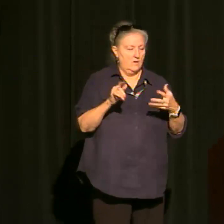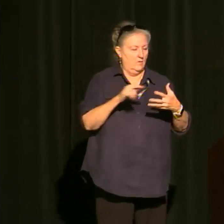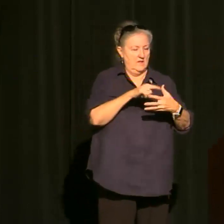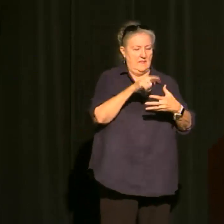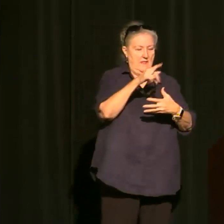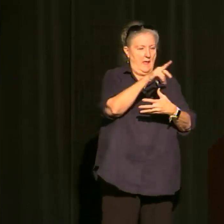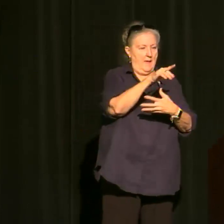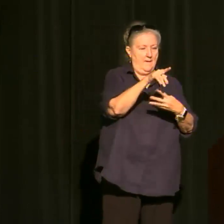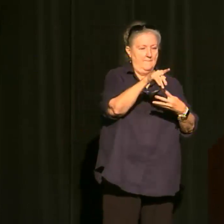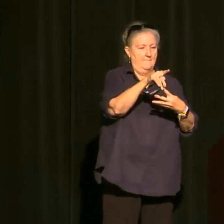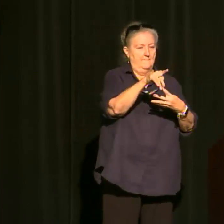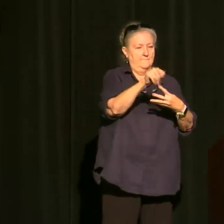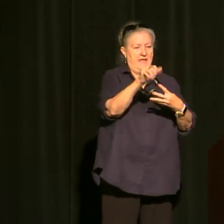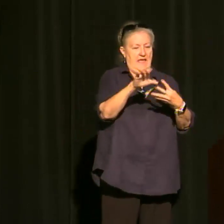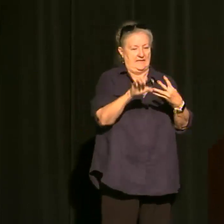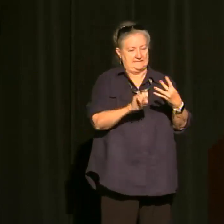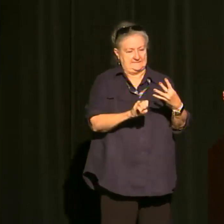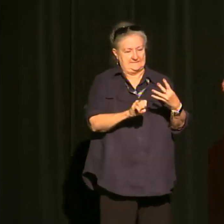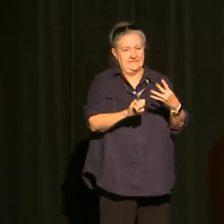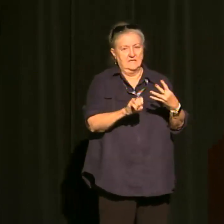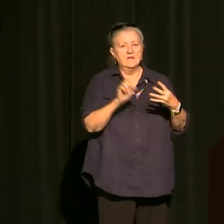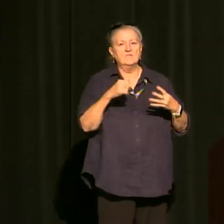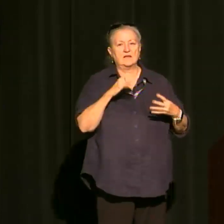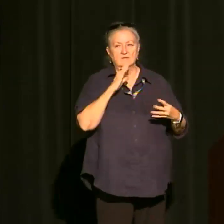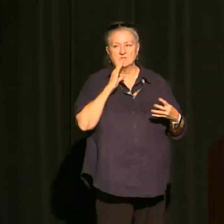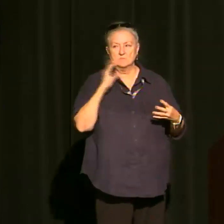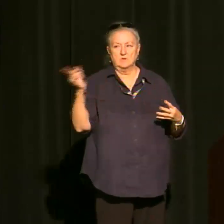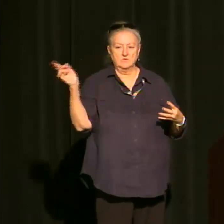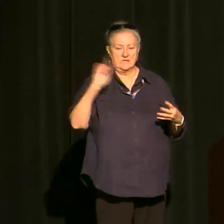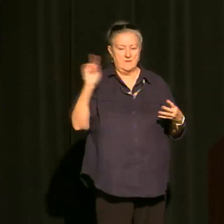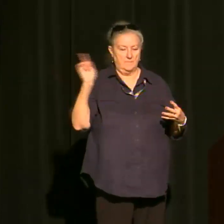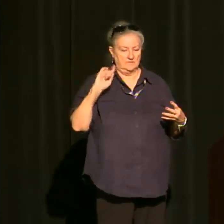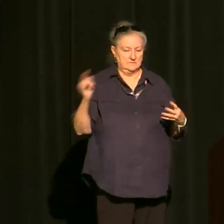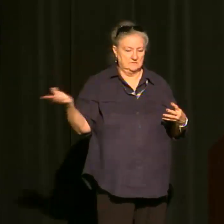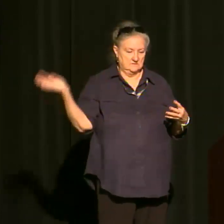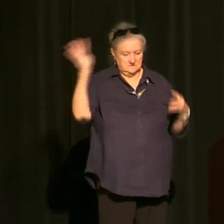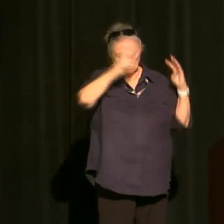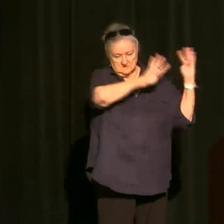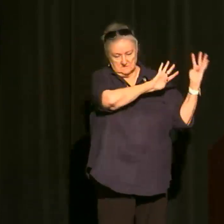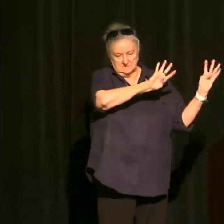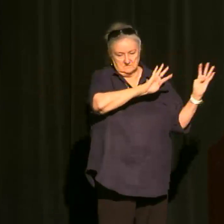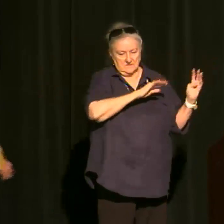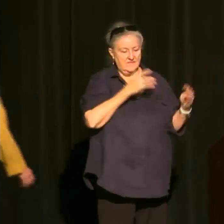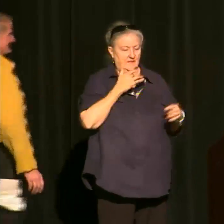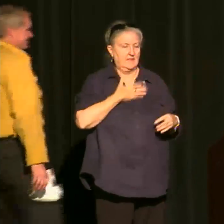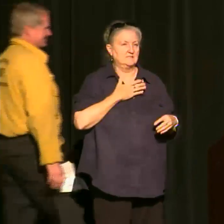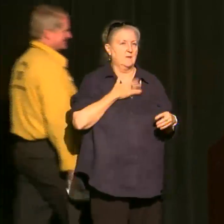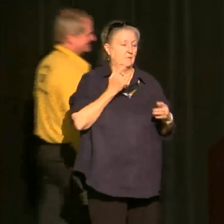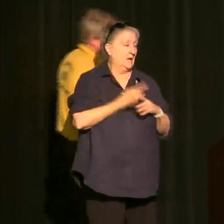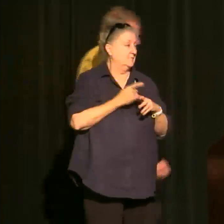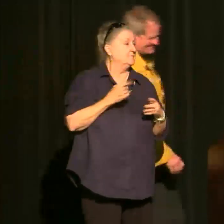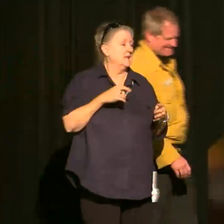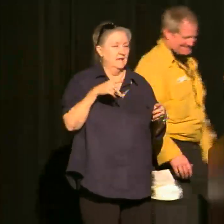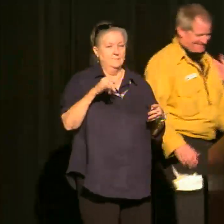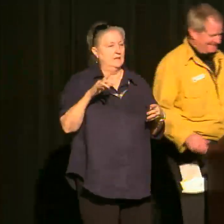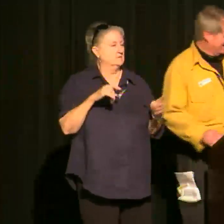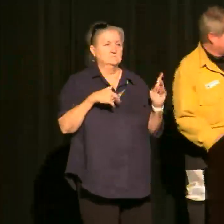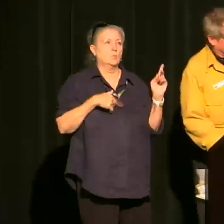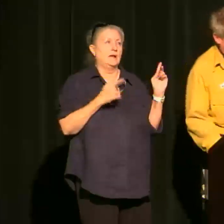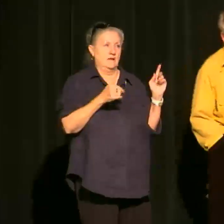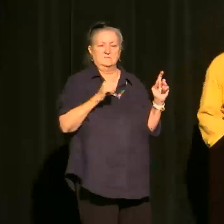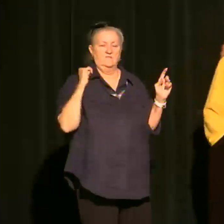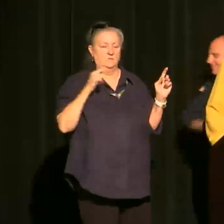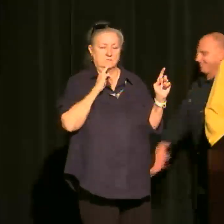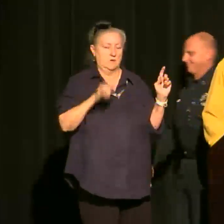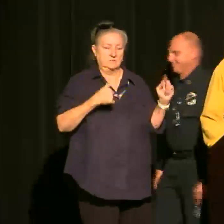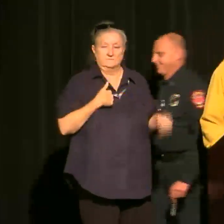planning? And if I could have the speakers come up on stage, just to... Yeah, I'm not answering